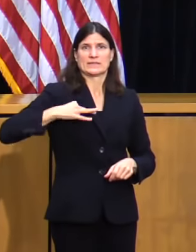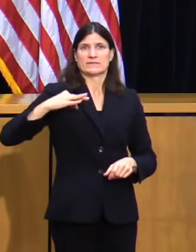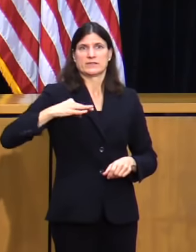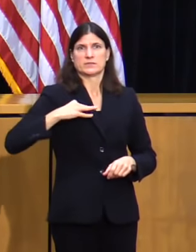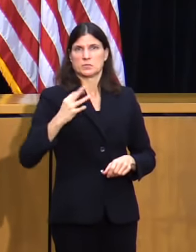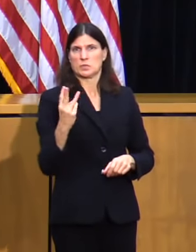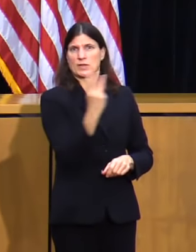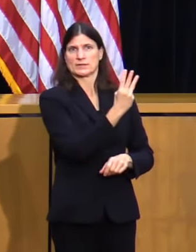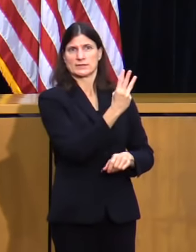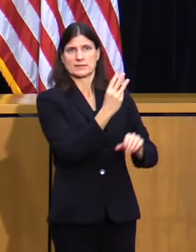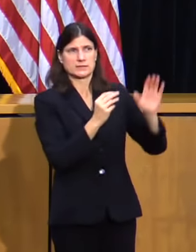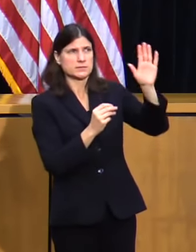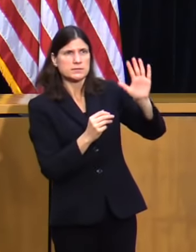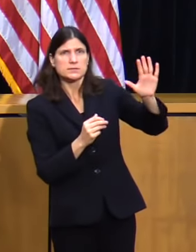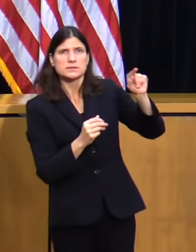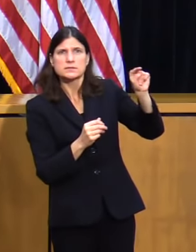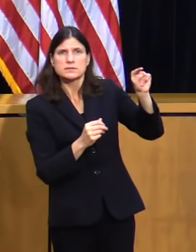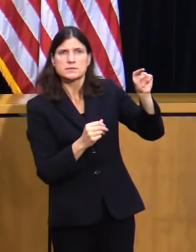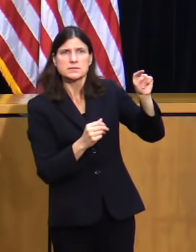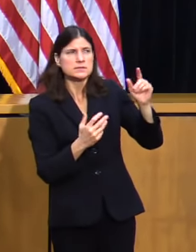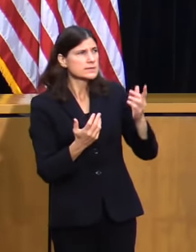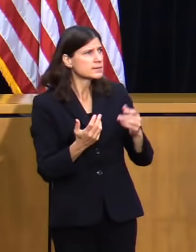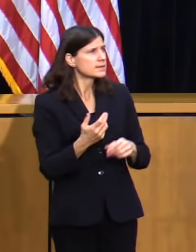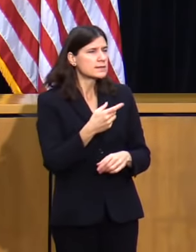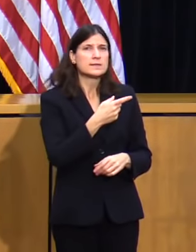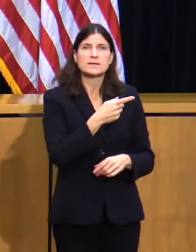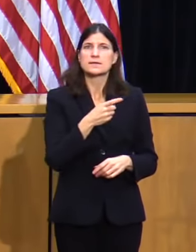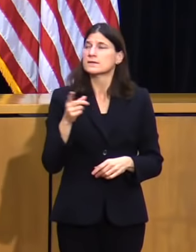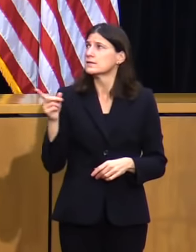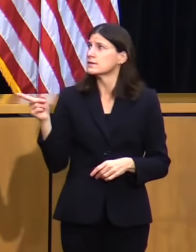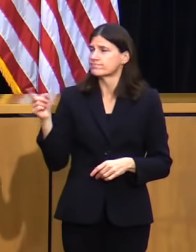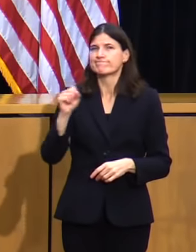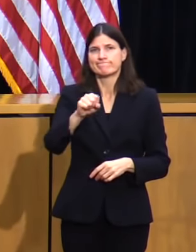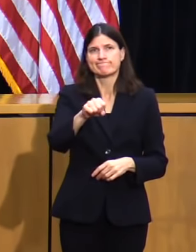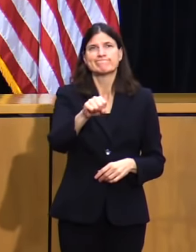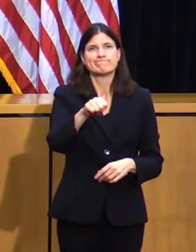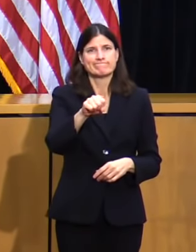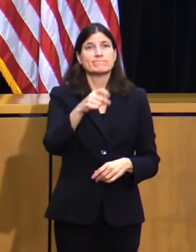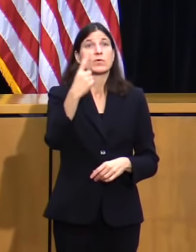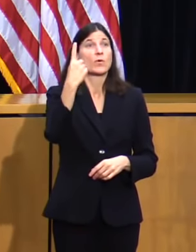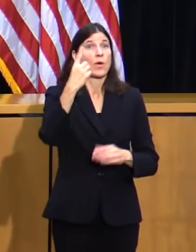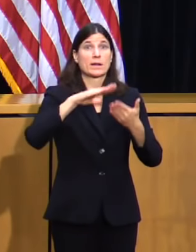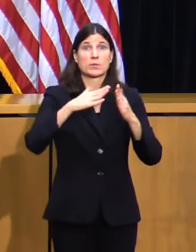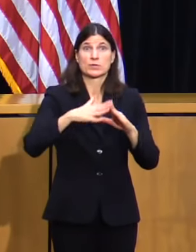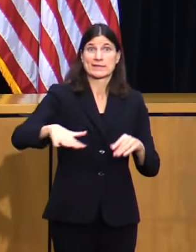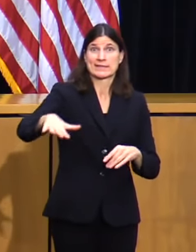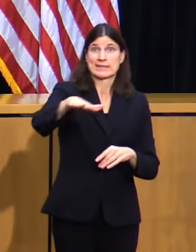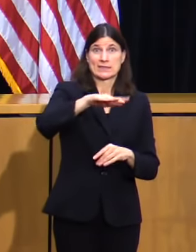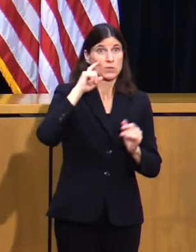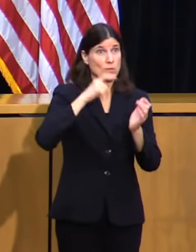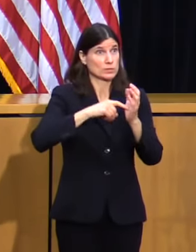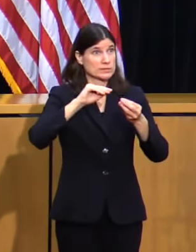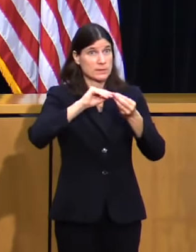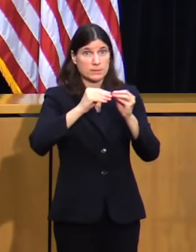to local conditions that if local communities believe they need to go